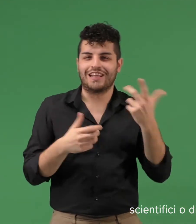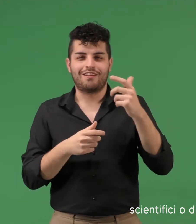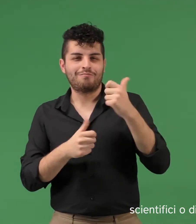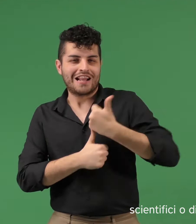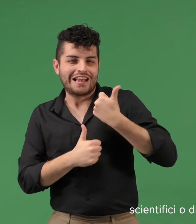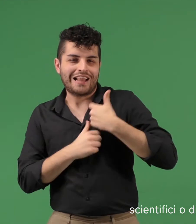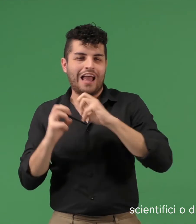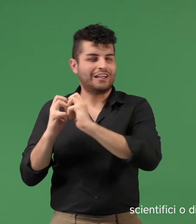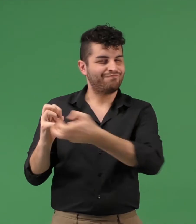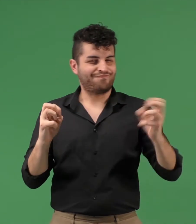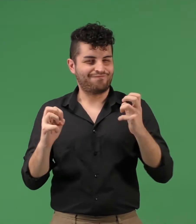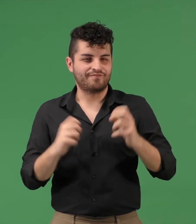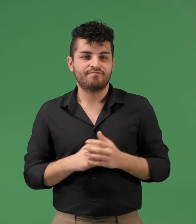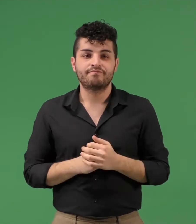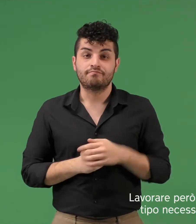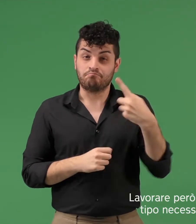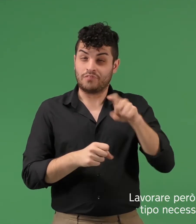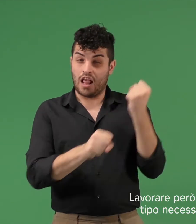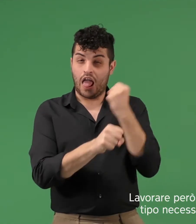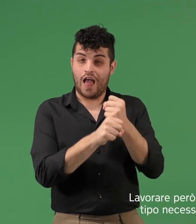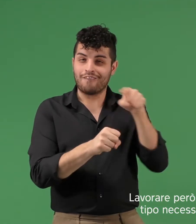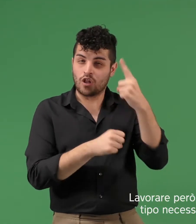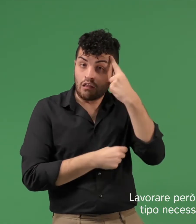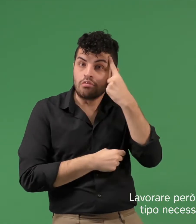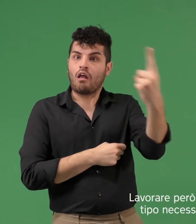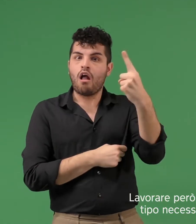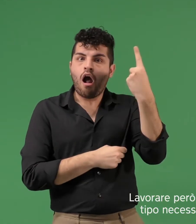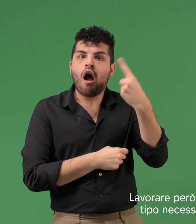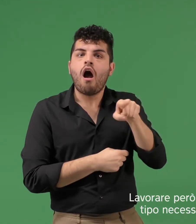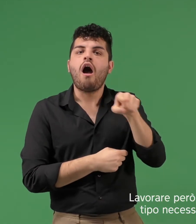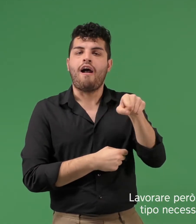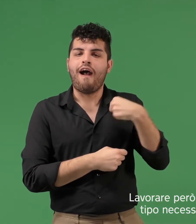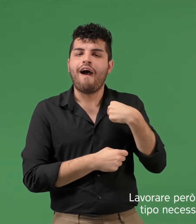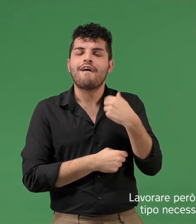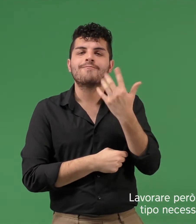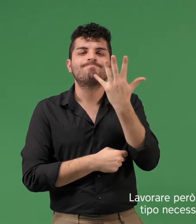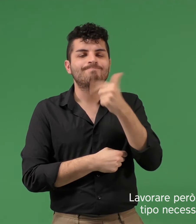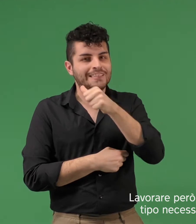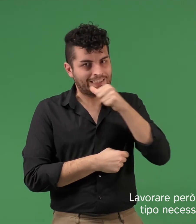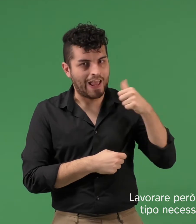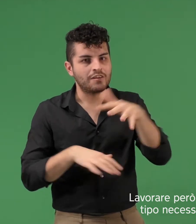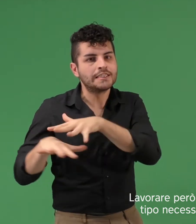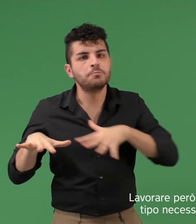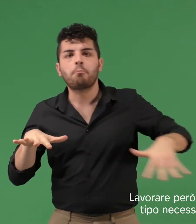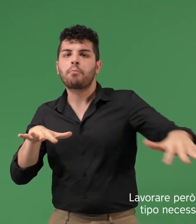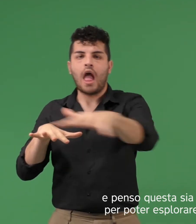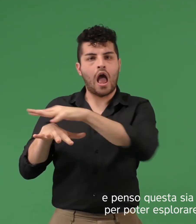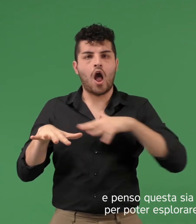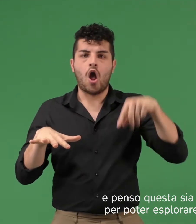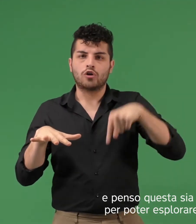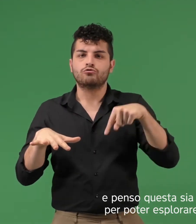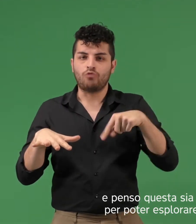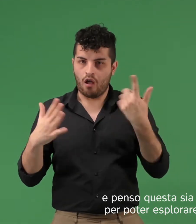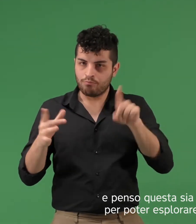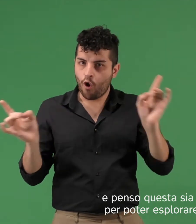and science or what have you. But working through an idea like this requires actually a lot of space.